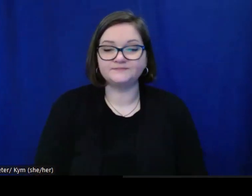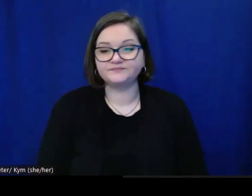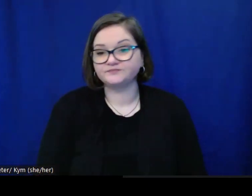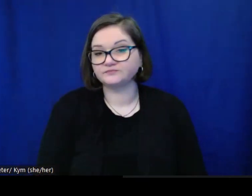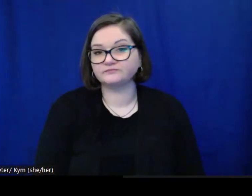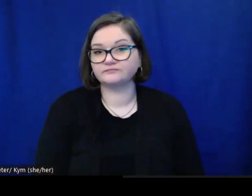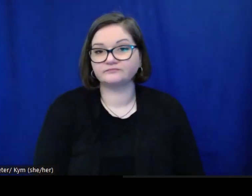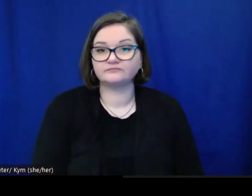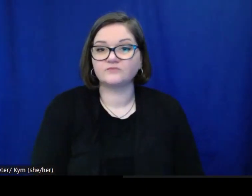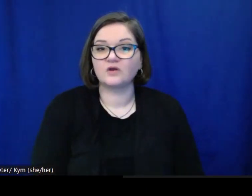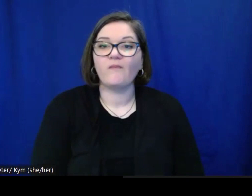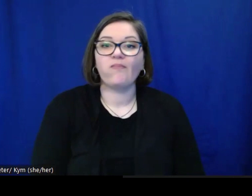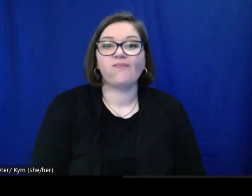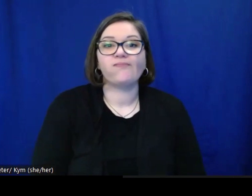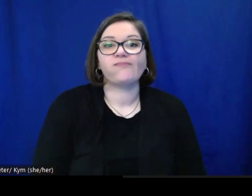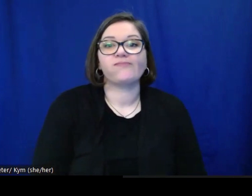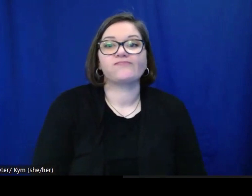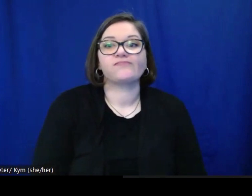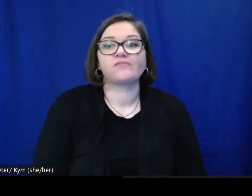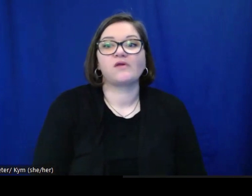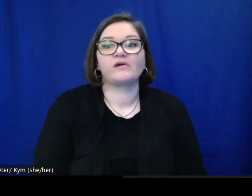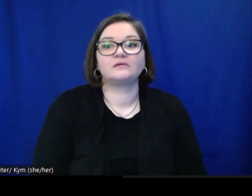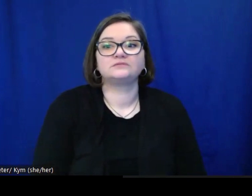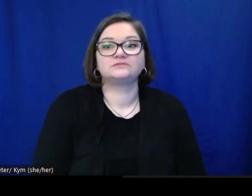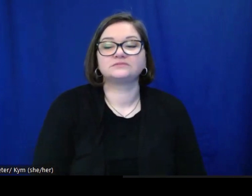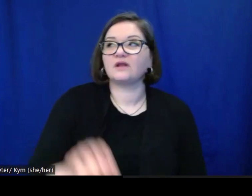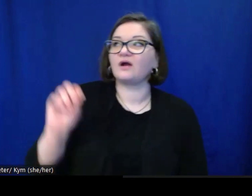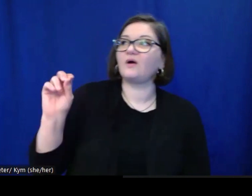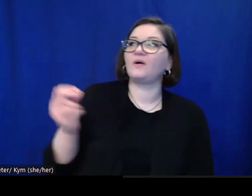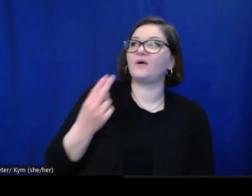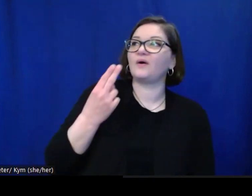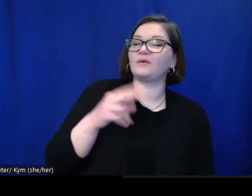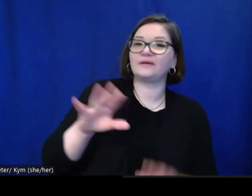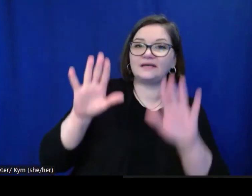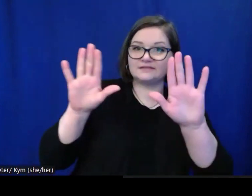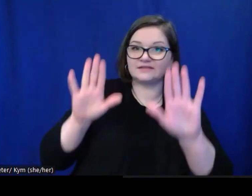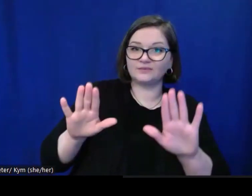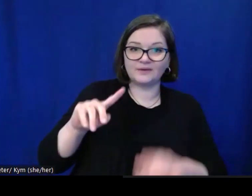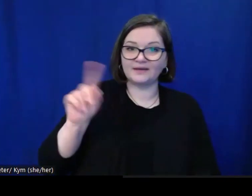could actually do? Oh, that is such a great question.